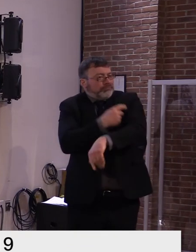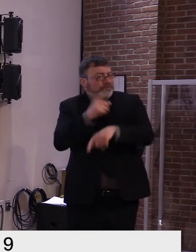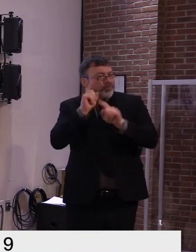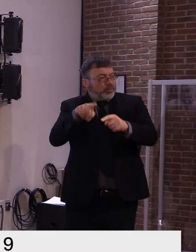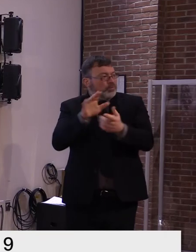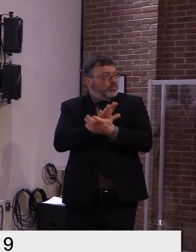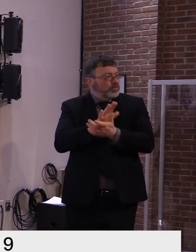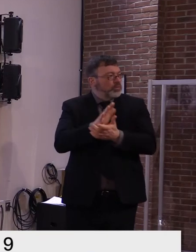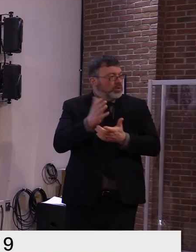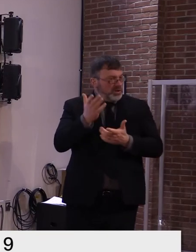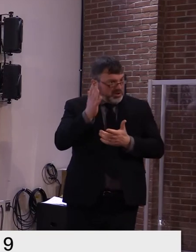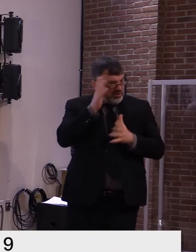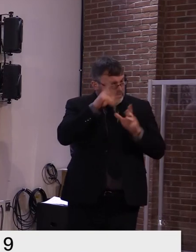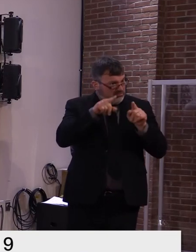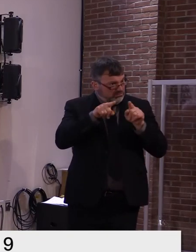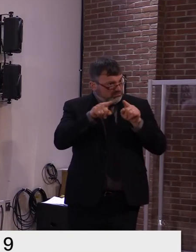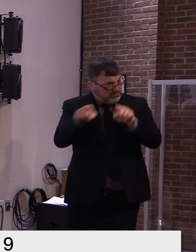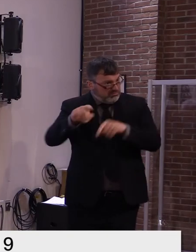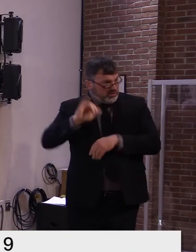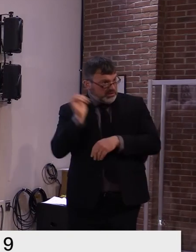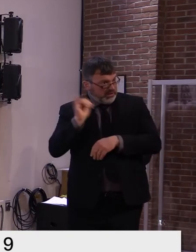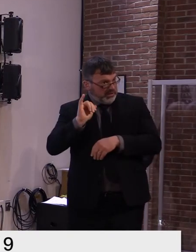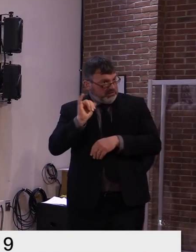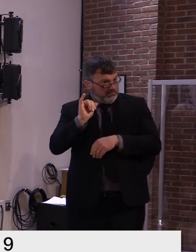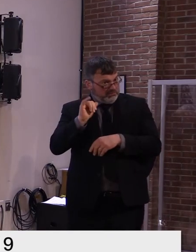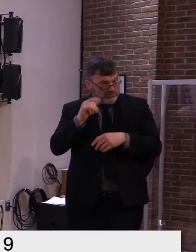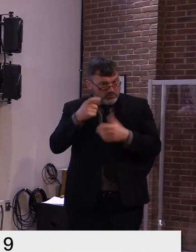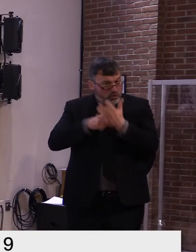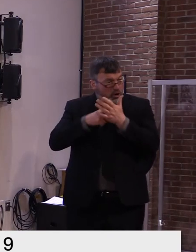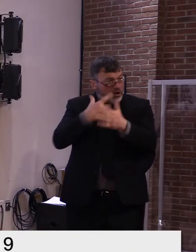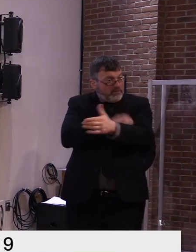So Dr. Levine here going to answer your question.